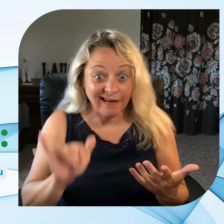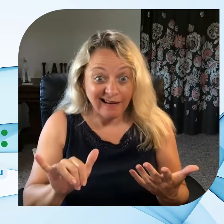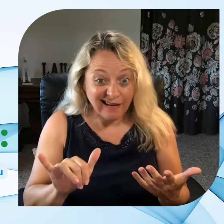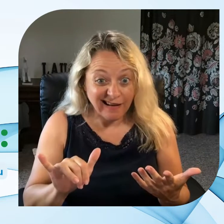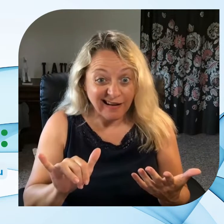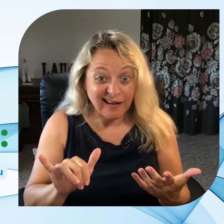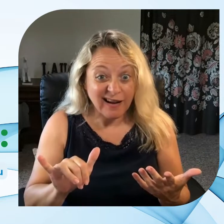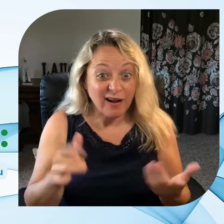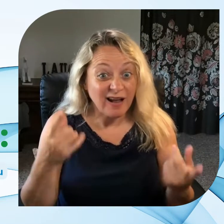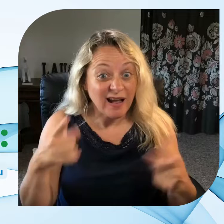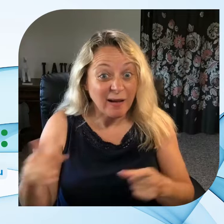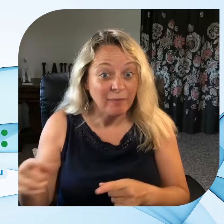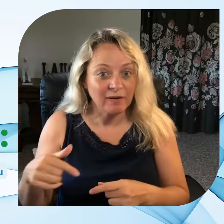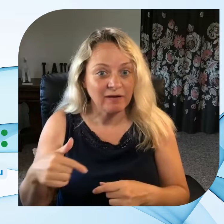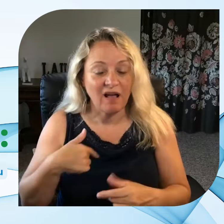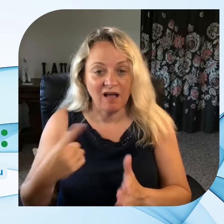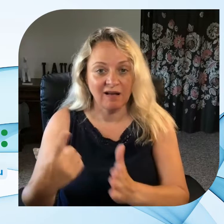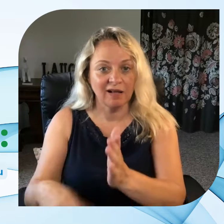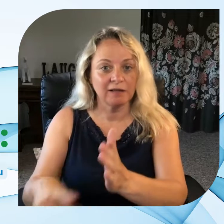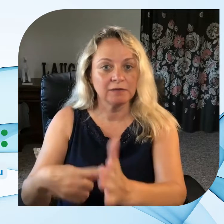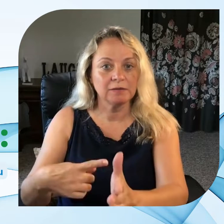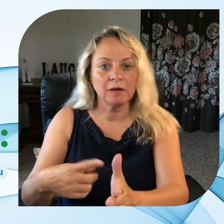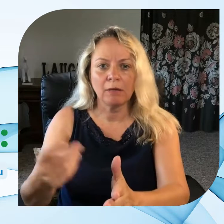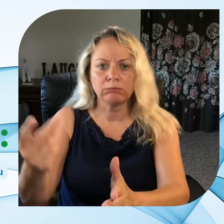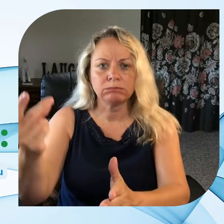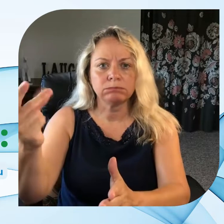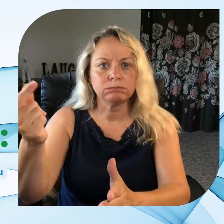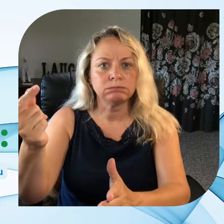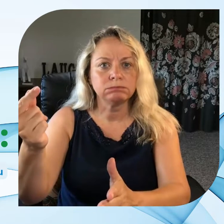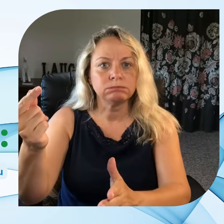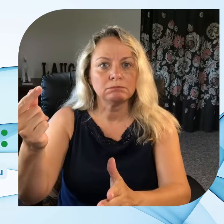And I trusted that everything works out.